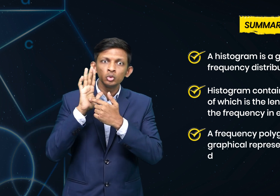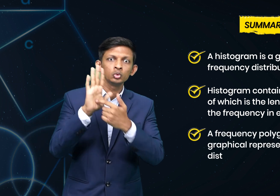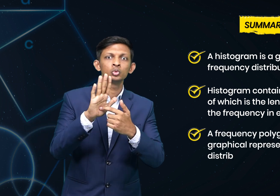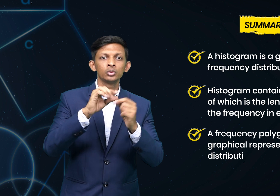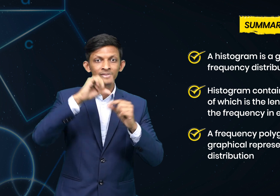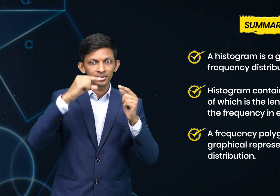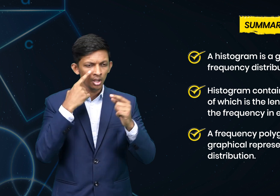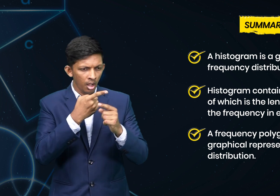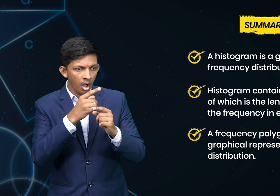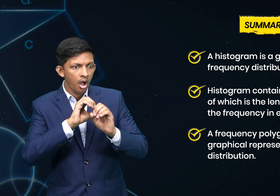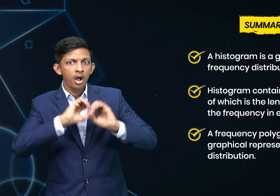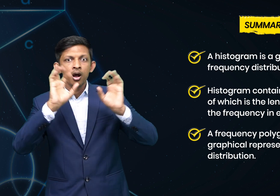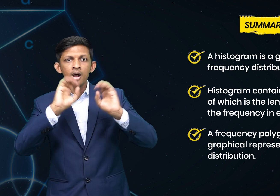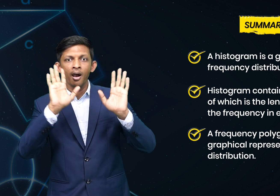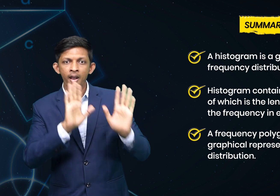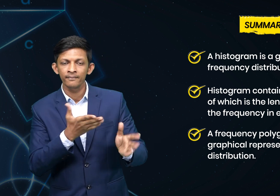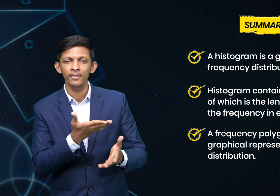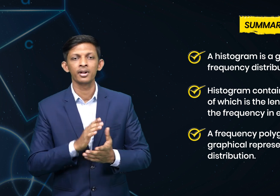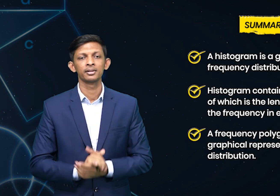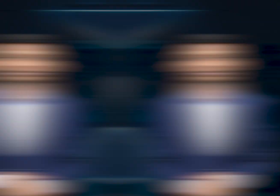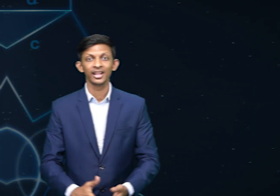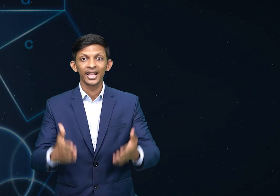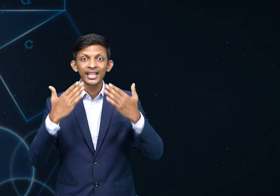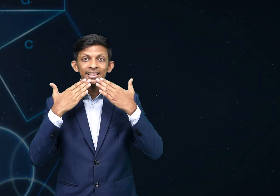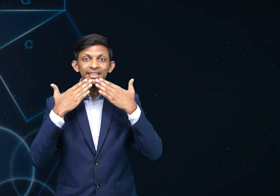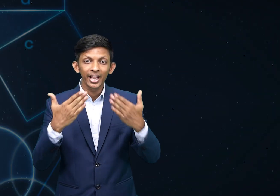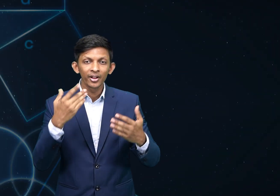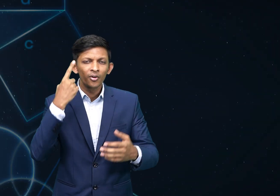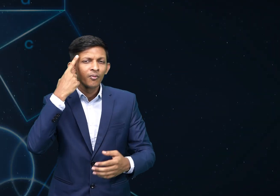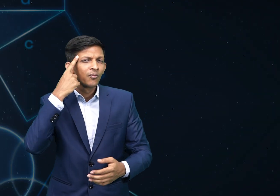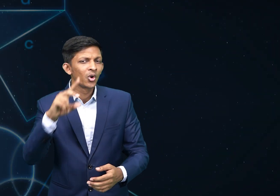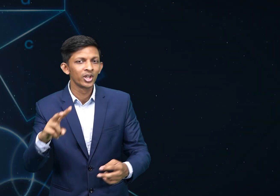distribution. Thanks for watching.